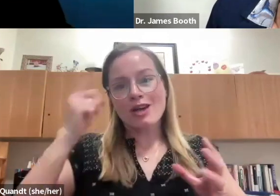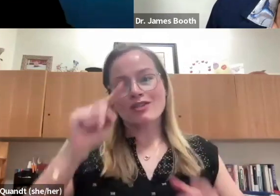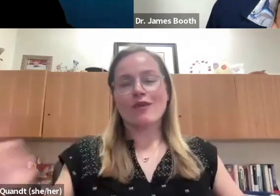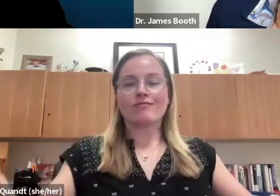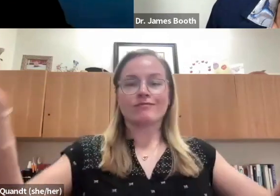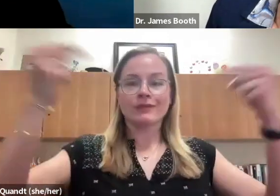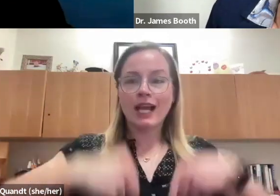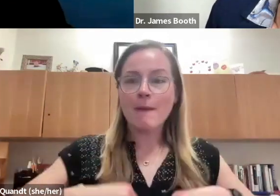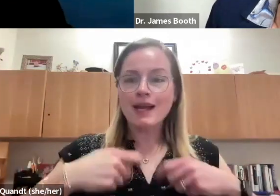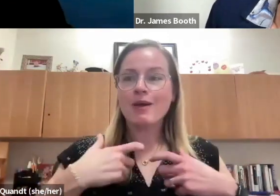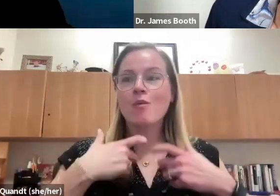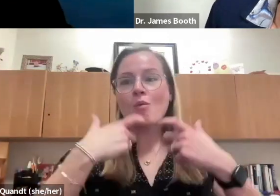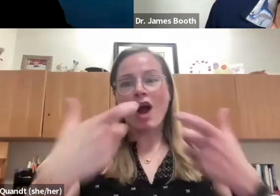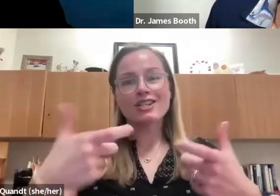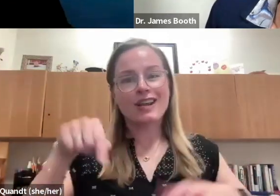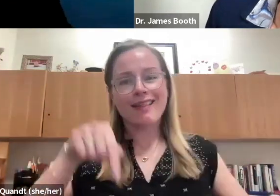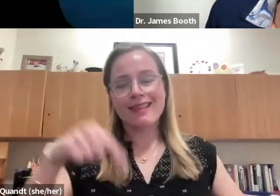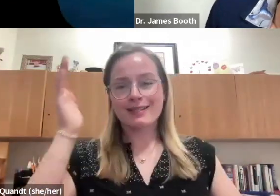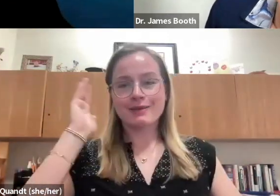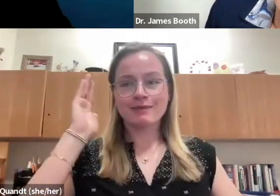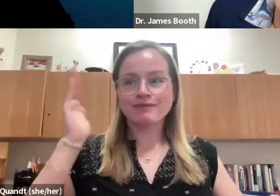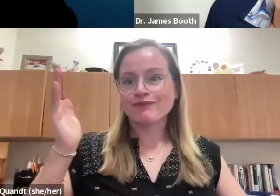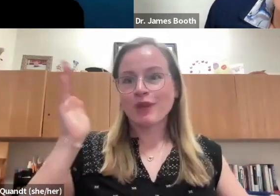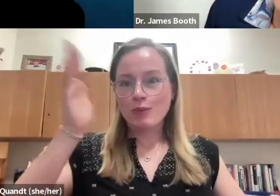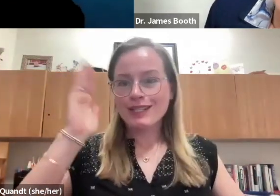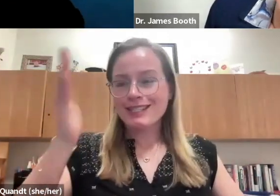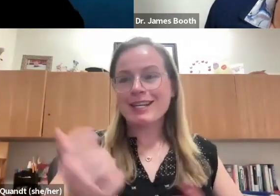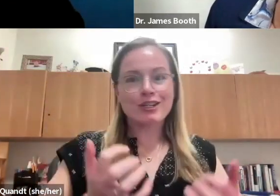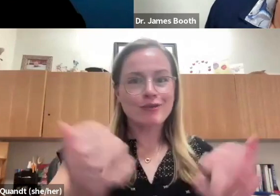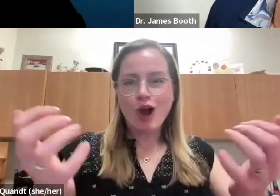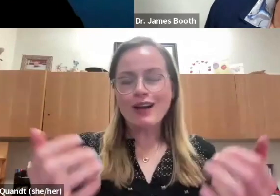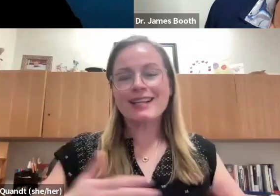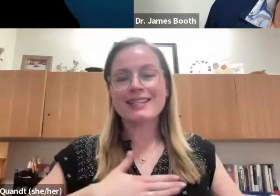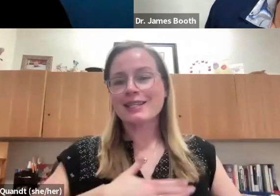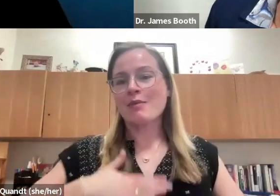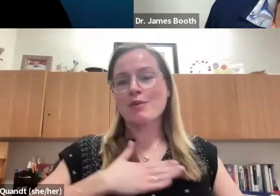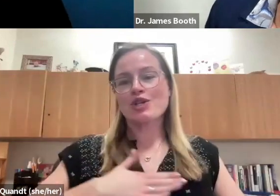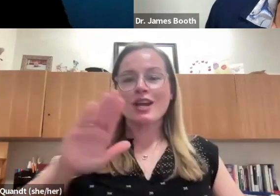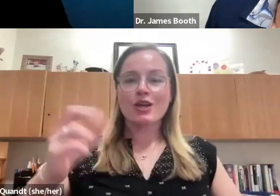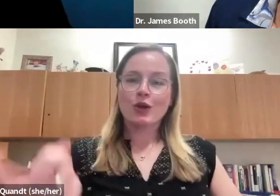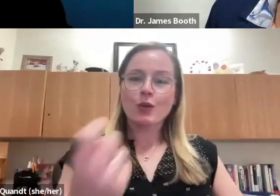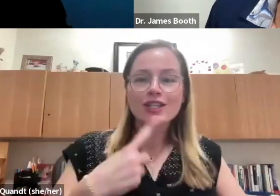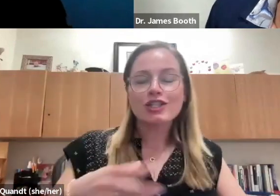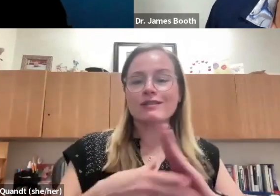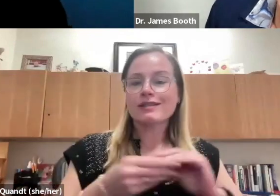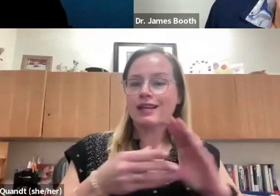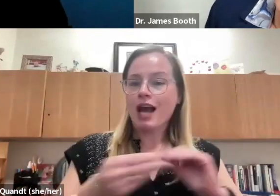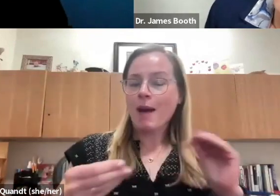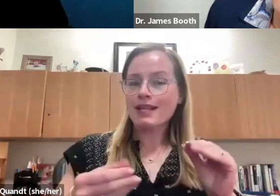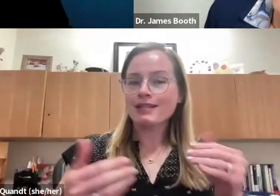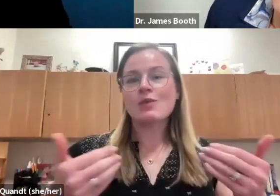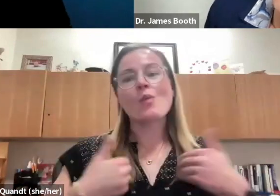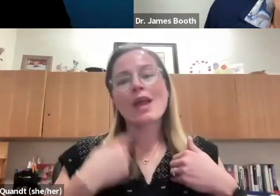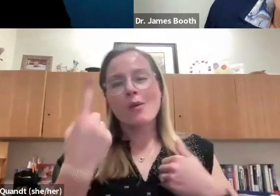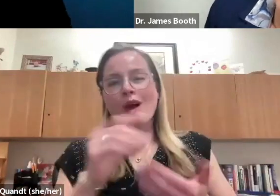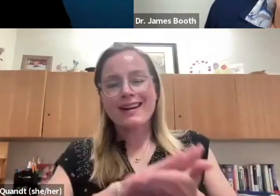the webinar. And again, Dr. Booth, thank you so much for coming. Thank you everyone for watching the presentation. We